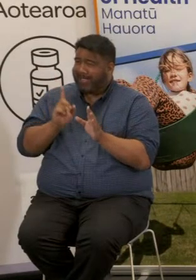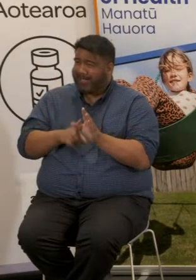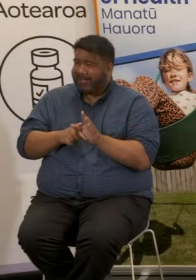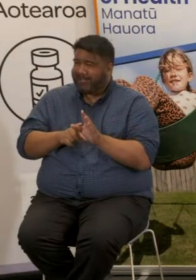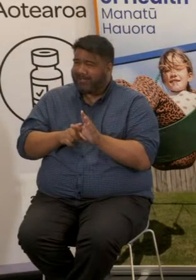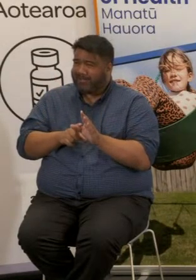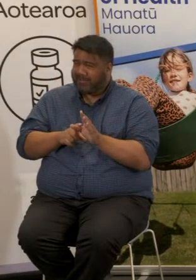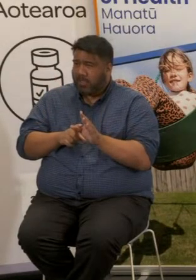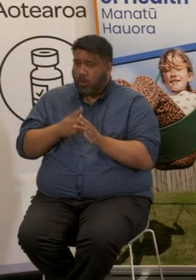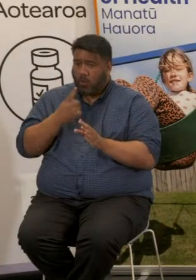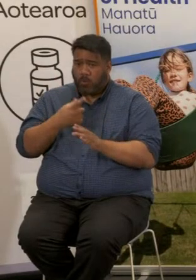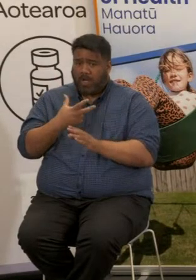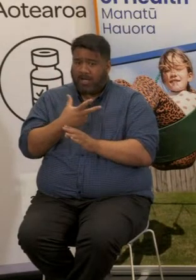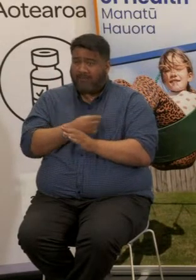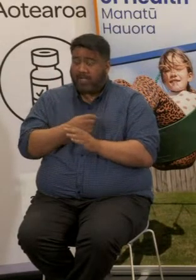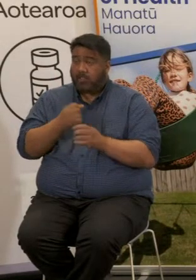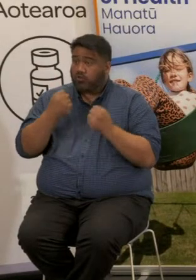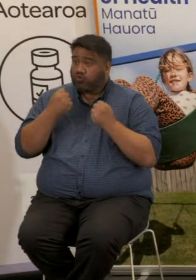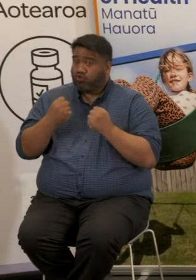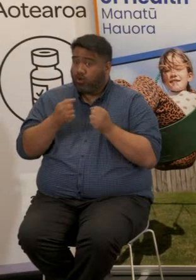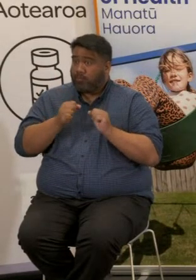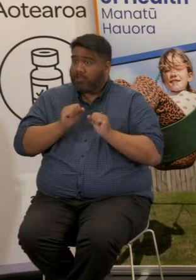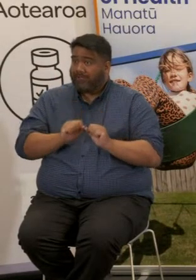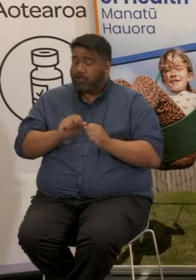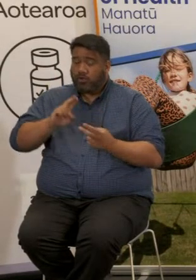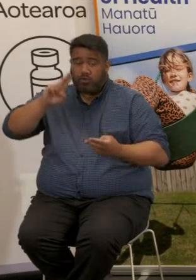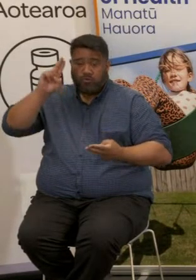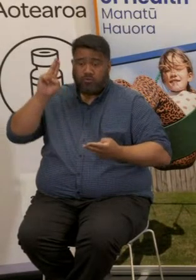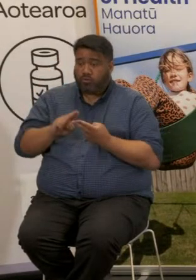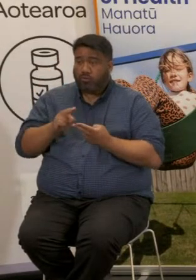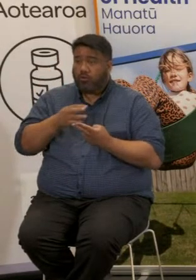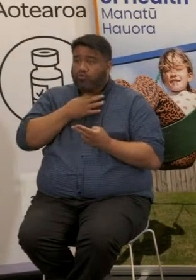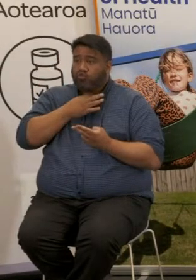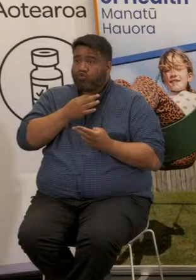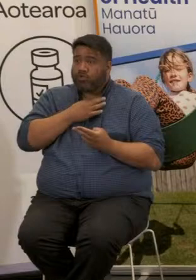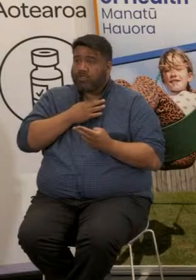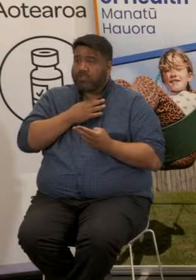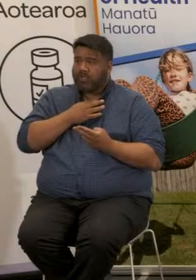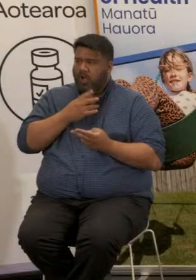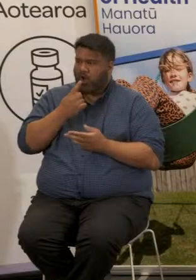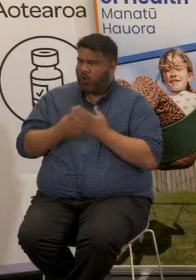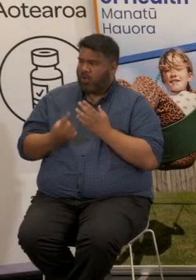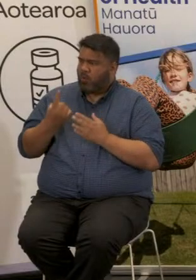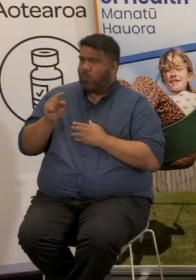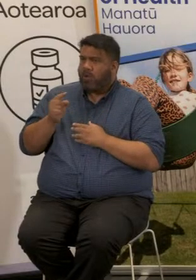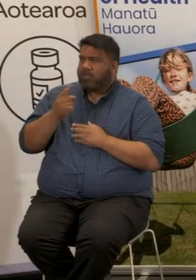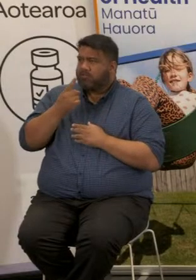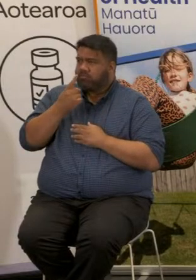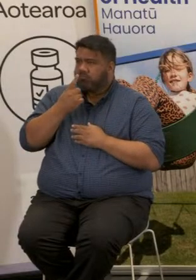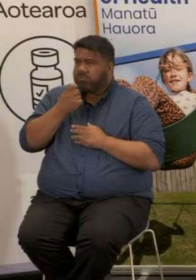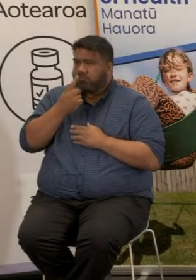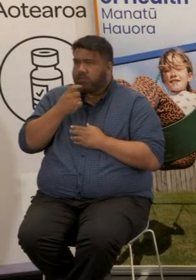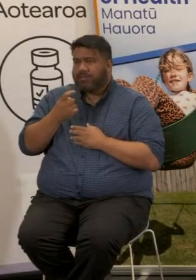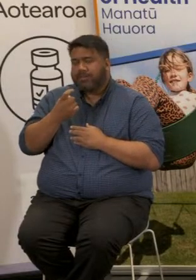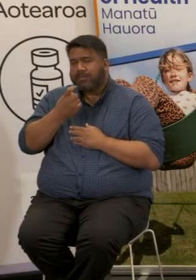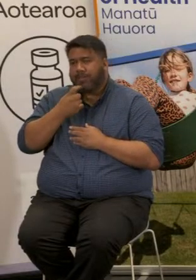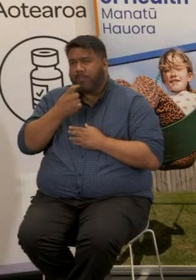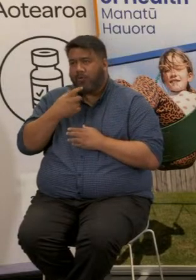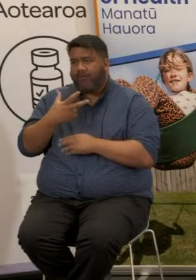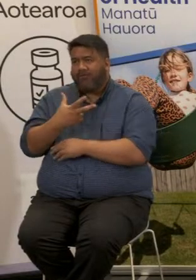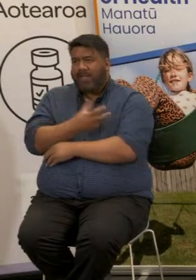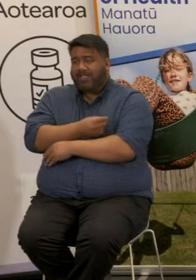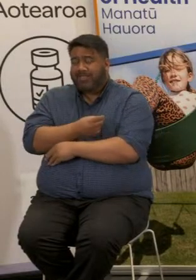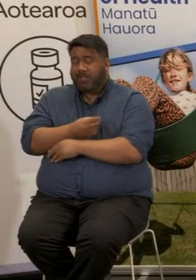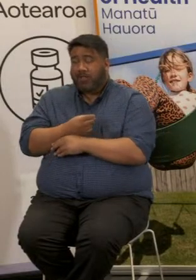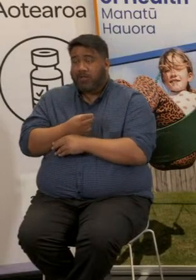so protective and reduced the risk of death so much with such a simple and cheap intervention. So